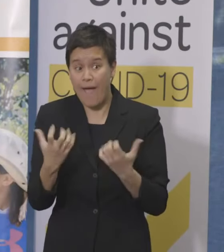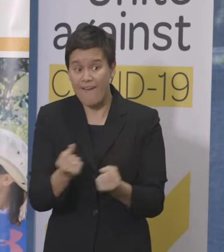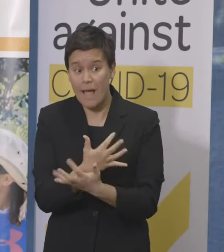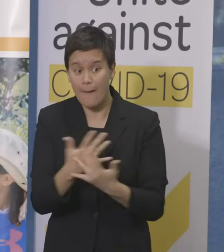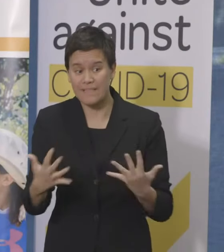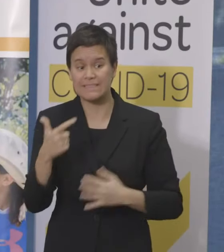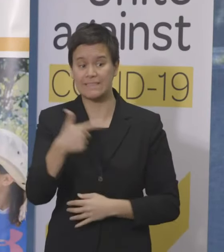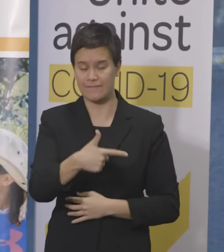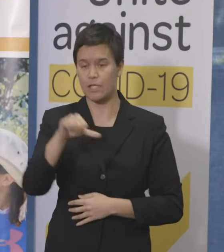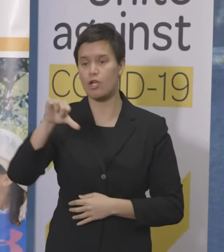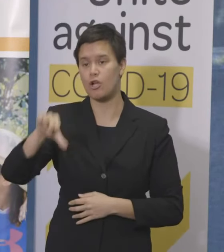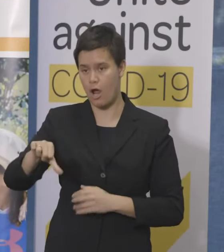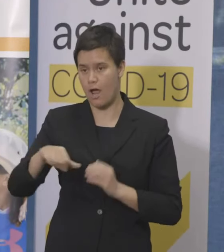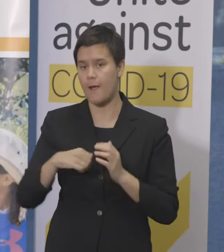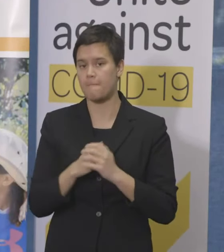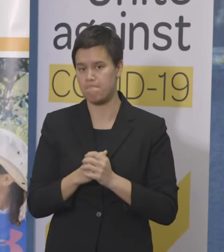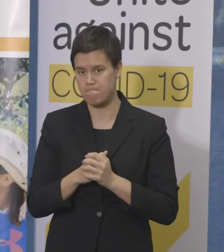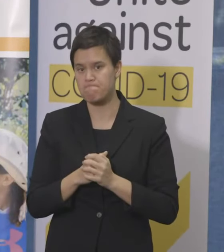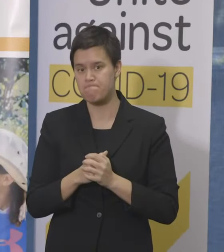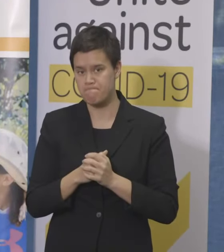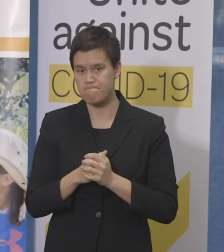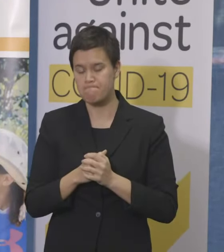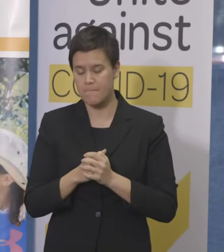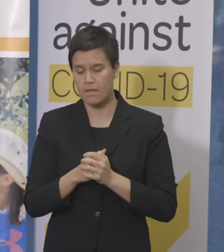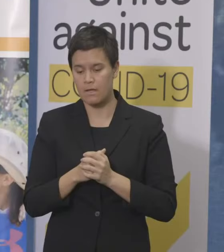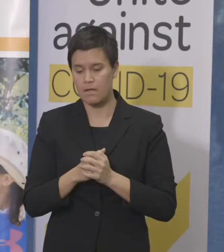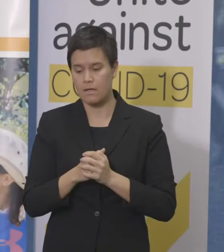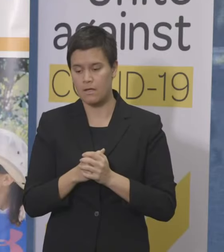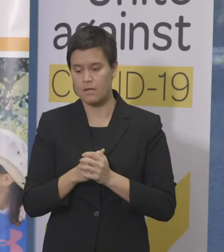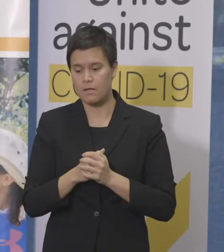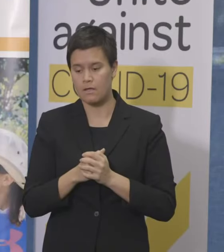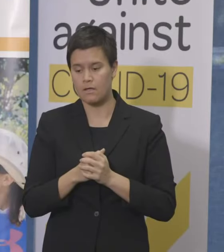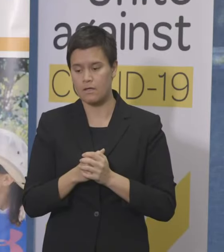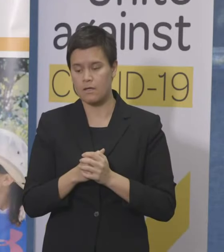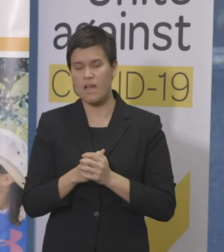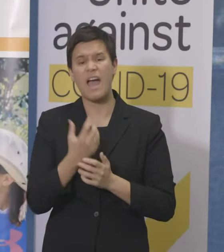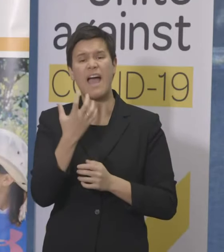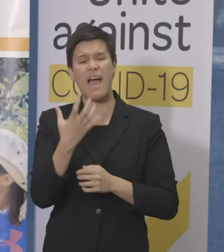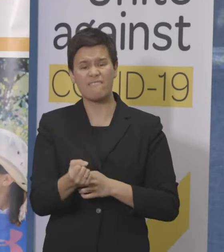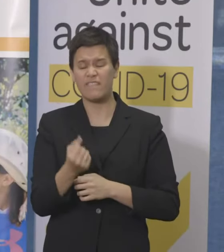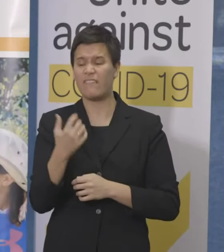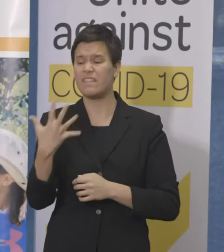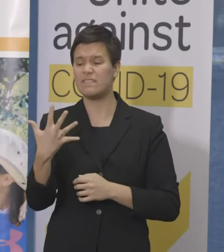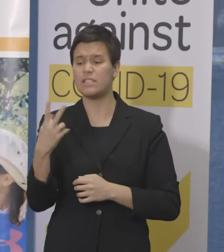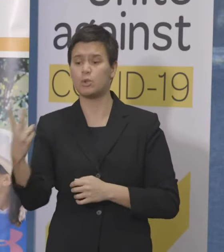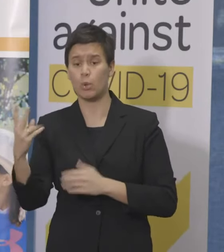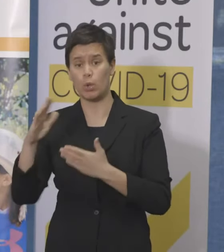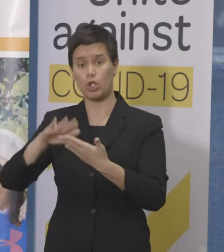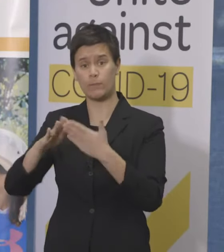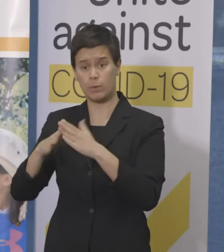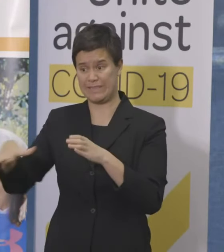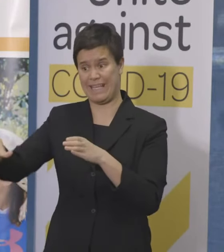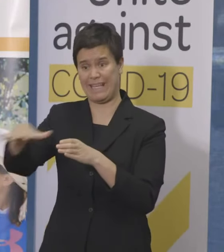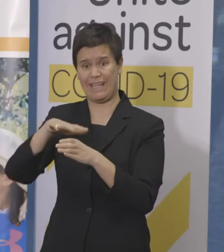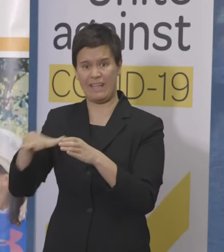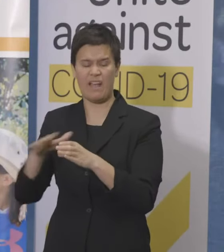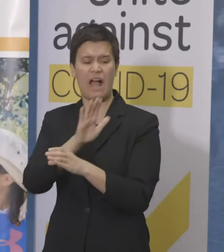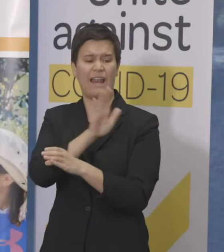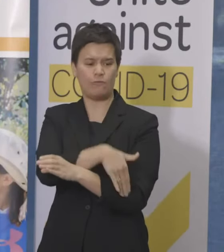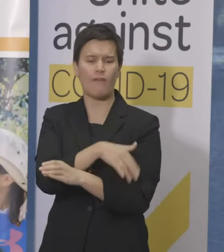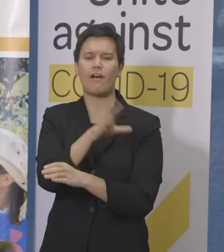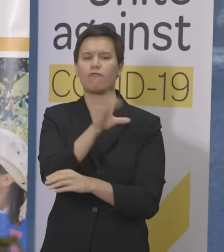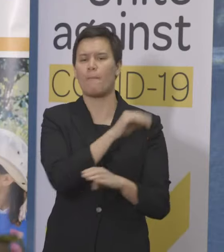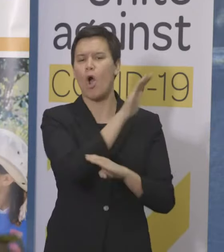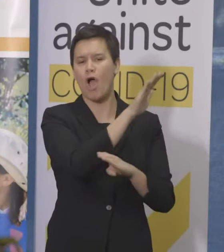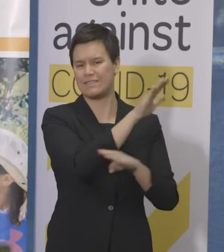cases that were identified in managed isolation facilities. The other 52 are community cases. And our total number